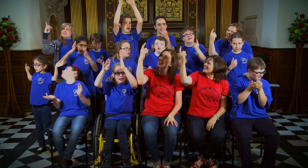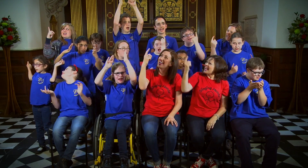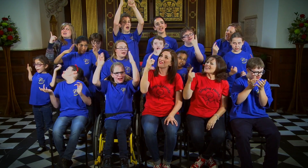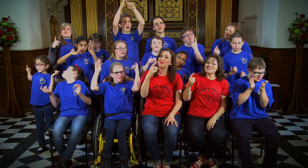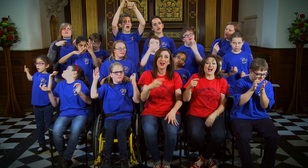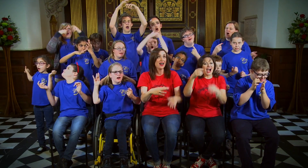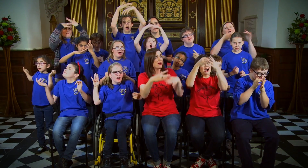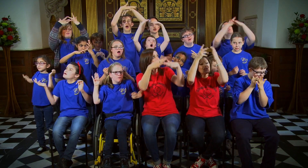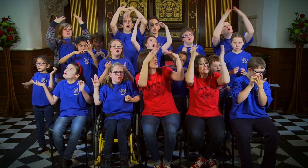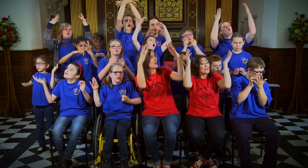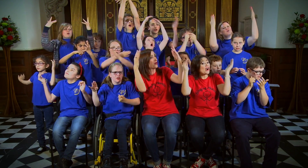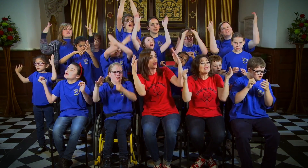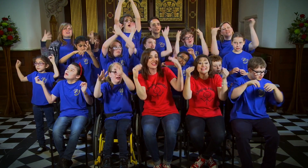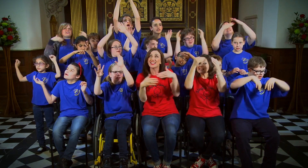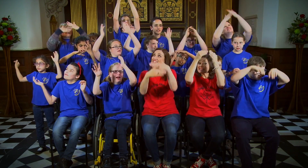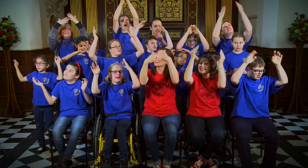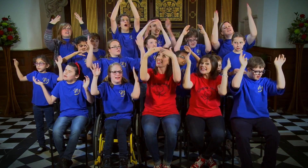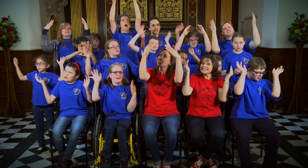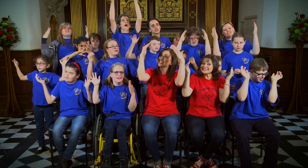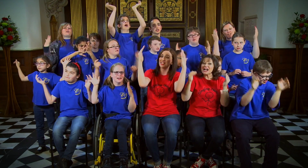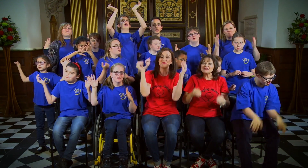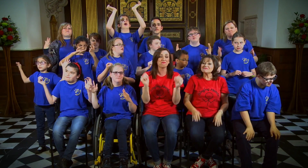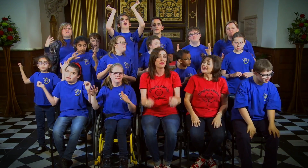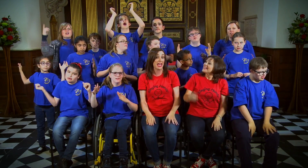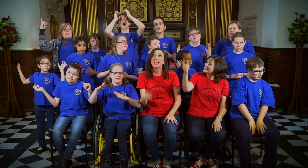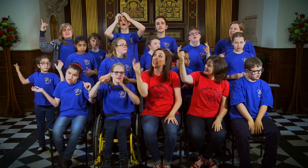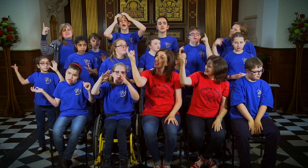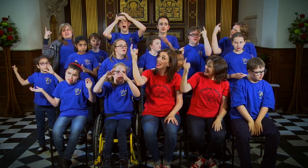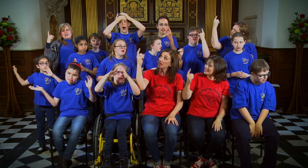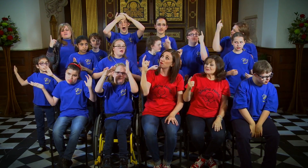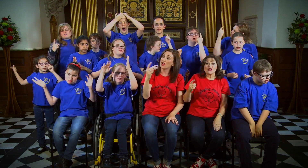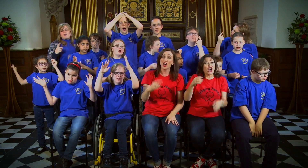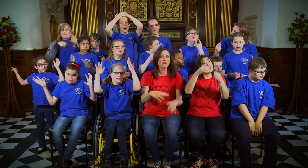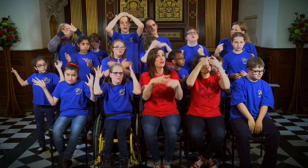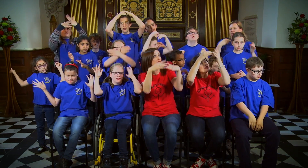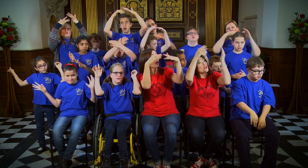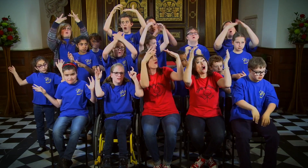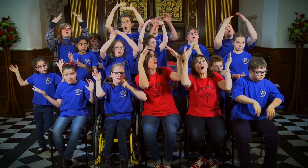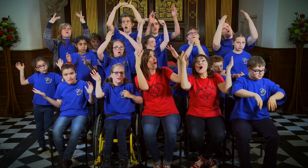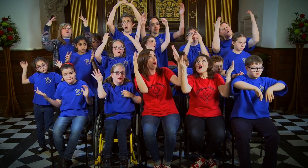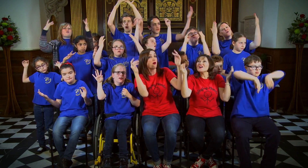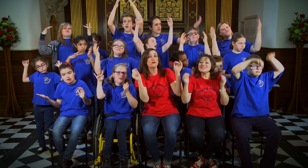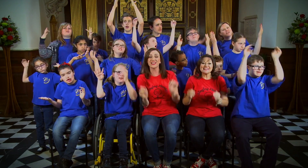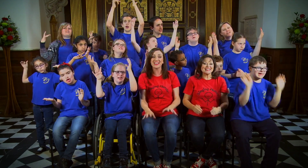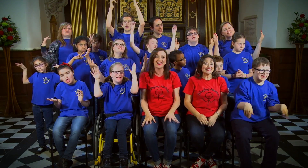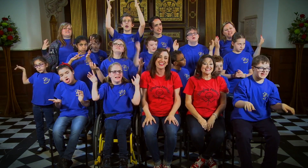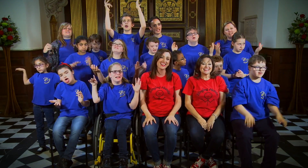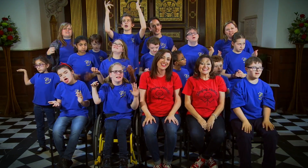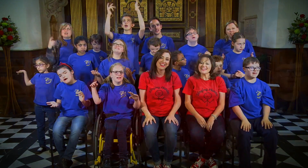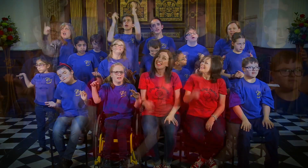came from the glorious kingdom. He came from the glory.